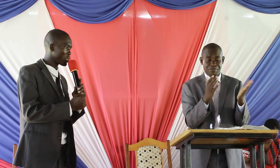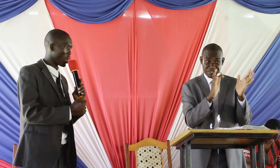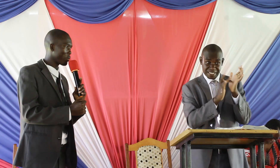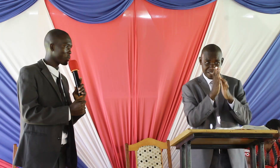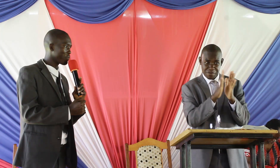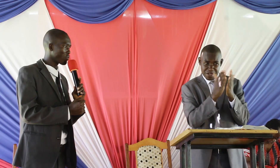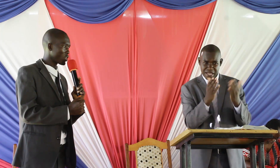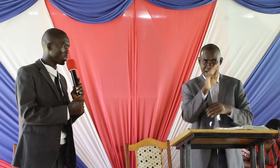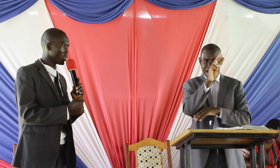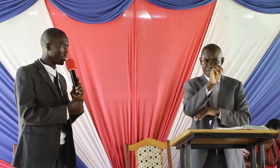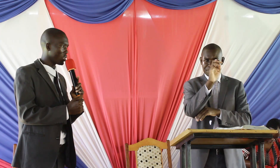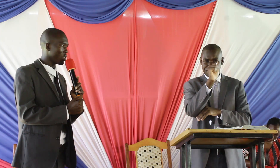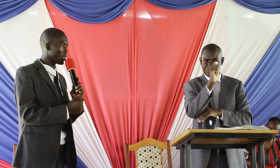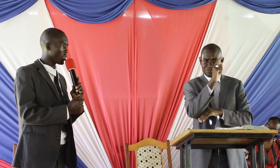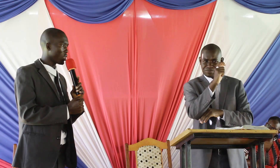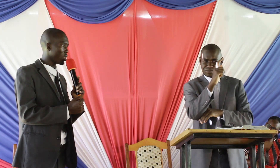Bible itself,